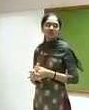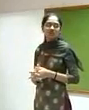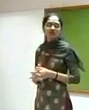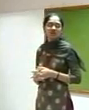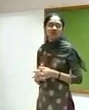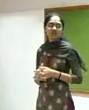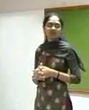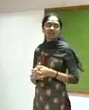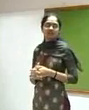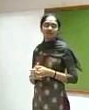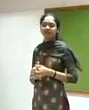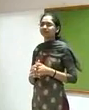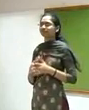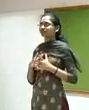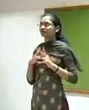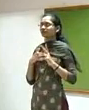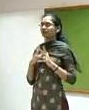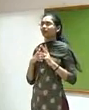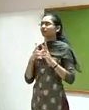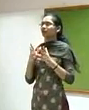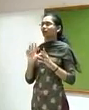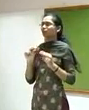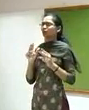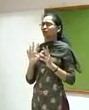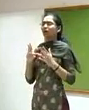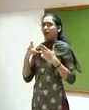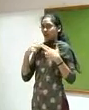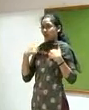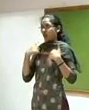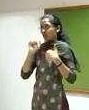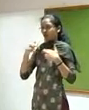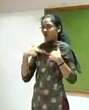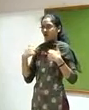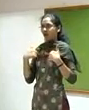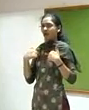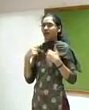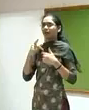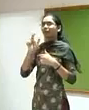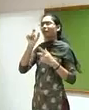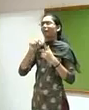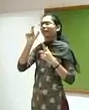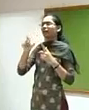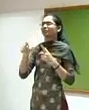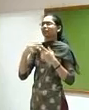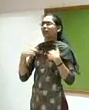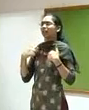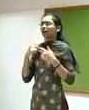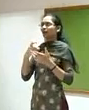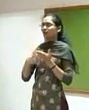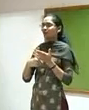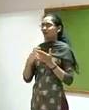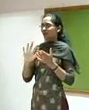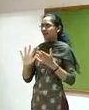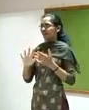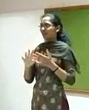would not deny that. My point is only this much, that as lawyers, basically we firstly need to have a legal toehold.